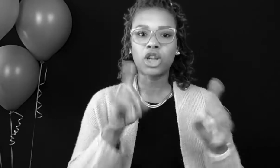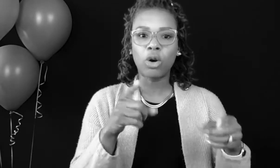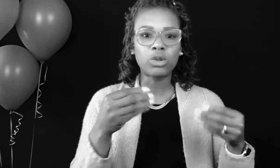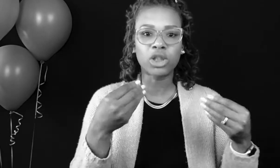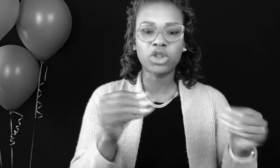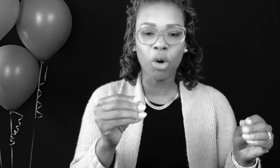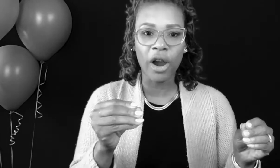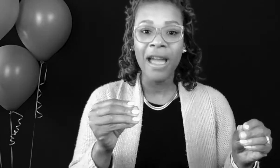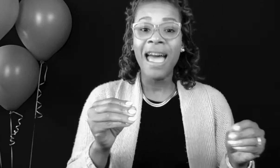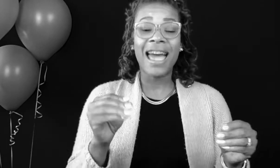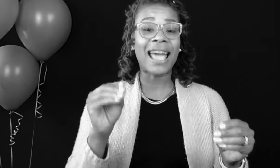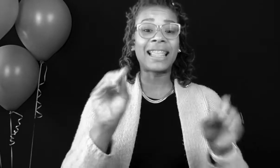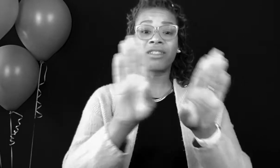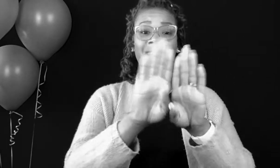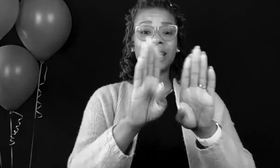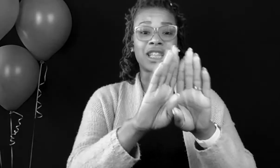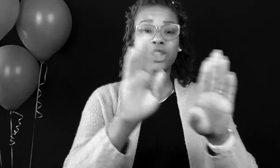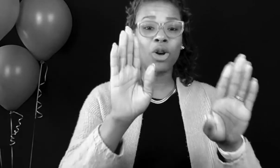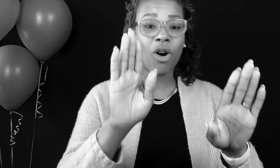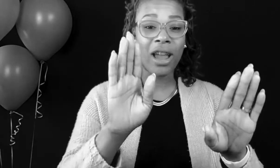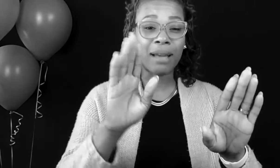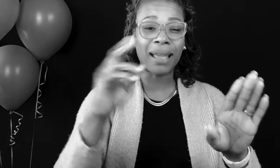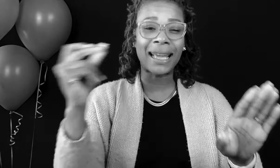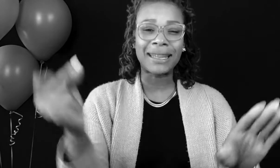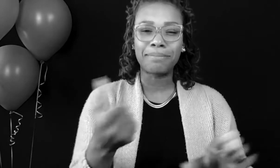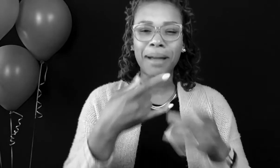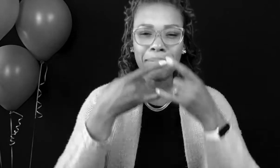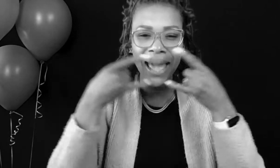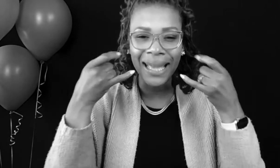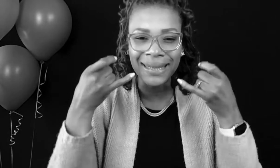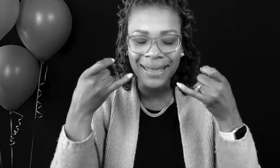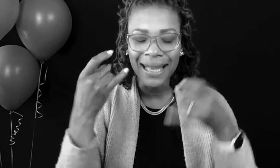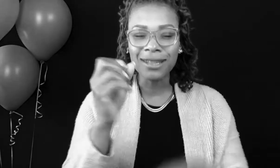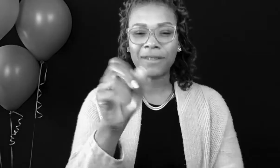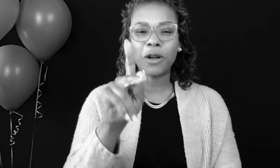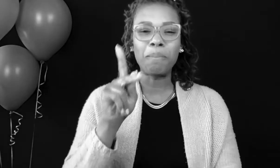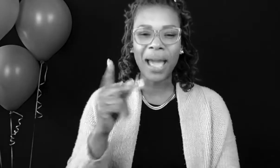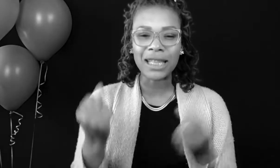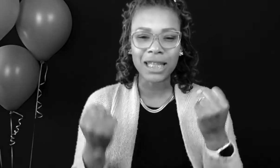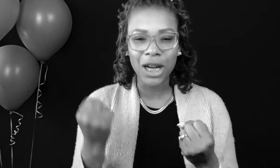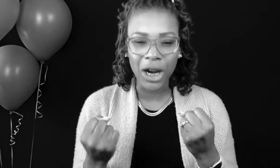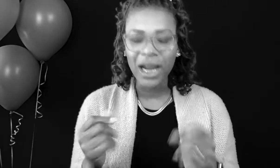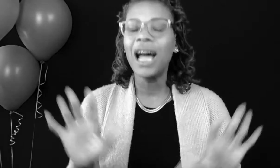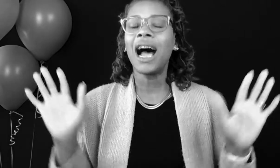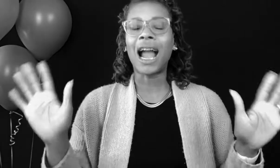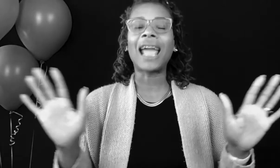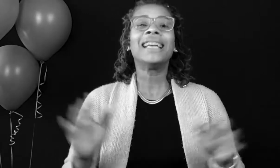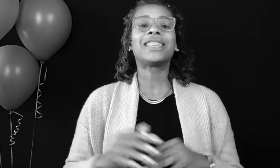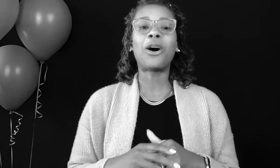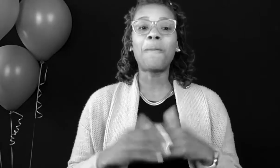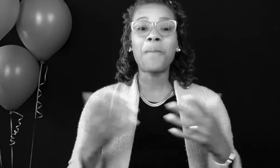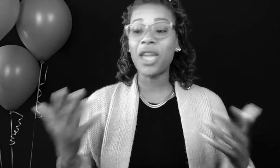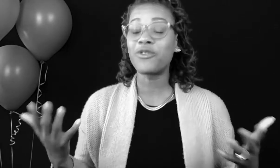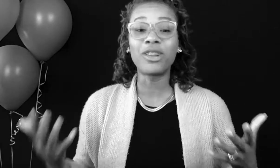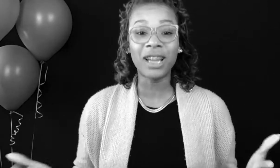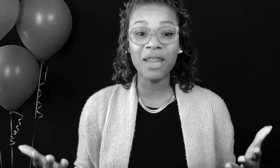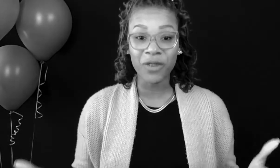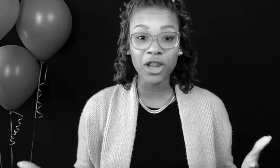into a store, and I literally get to the door and I'm like, my mask. So I have to go back to the car. All right, so if you're looking for your